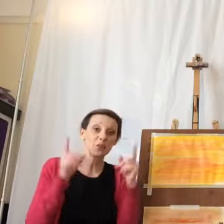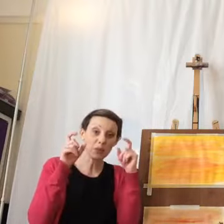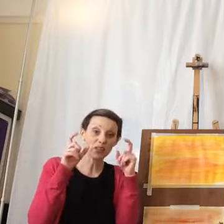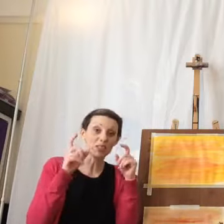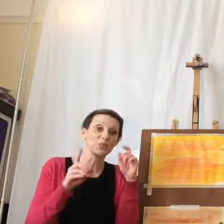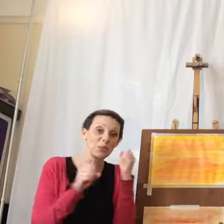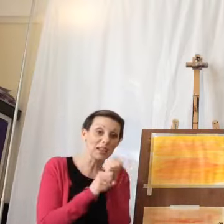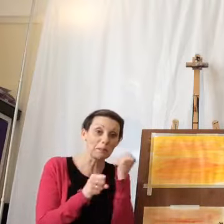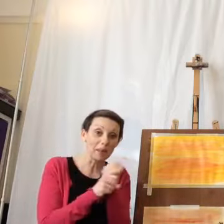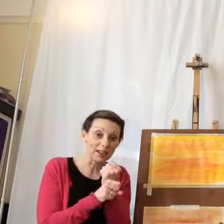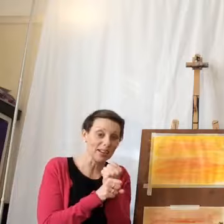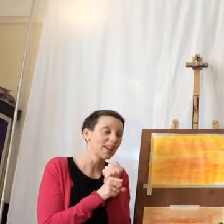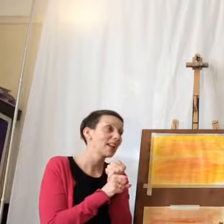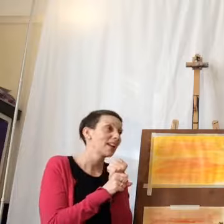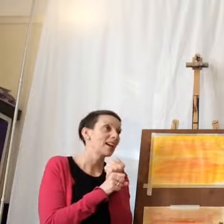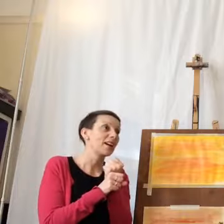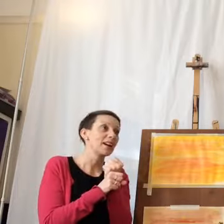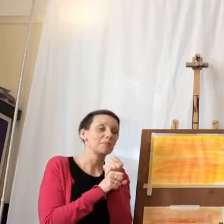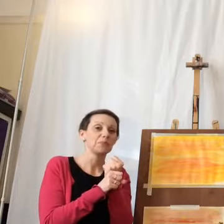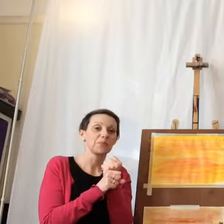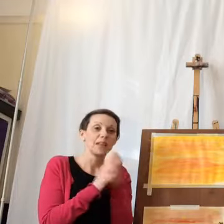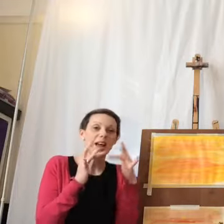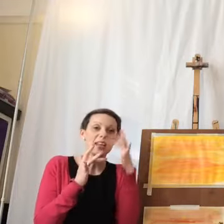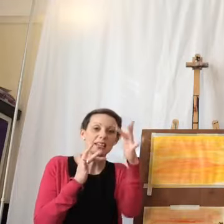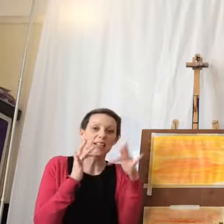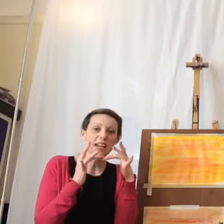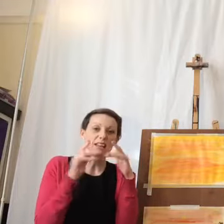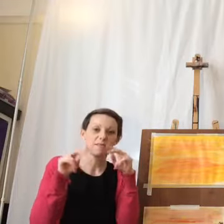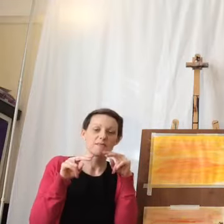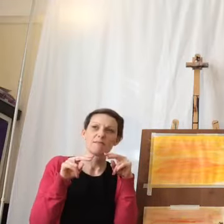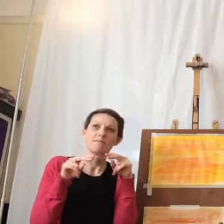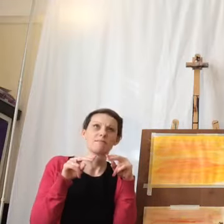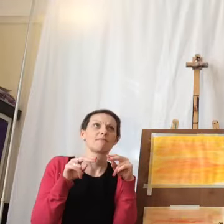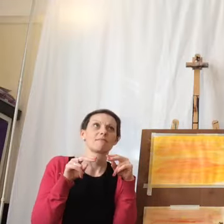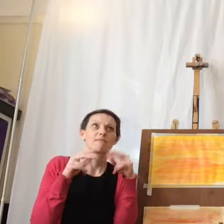us your pictures, because we're going to make an internet